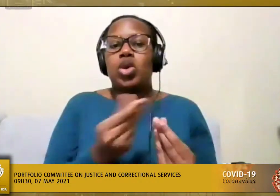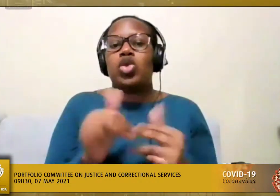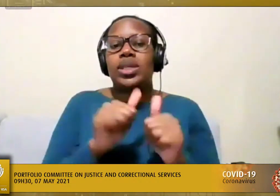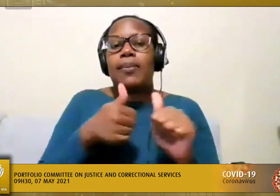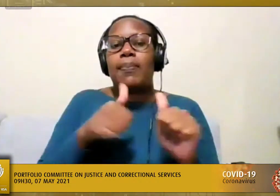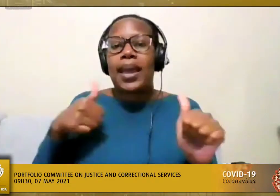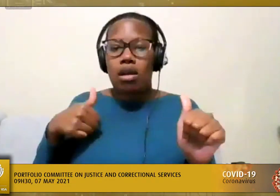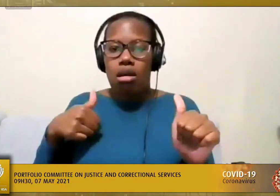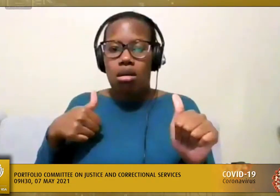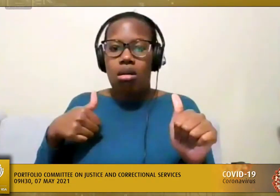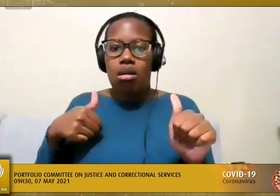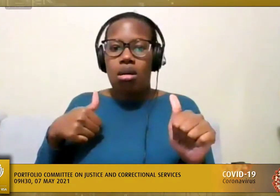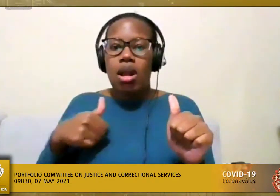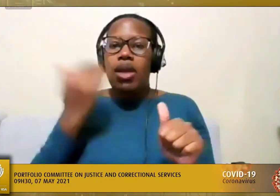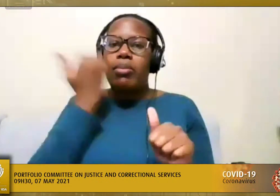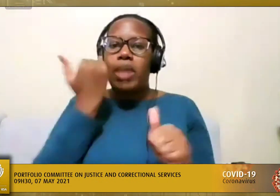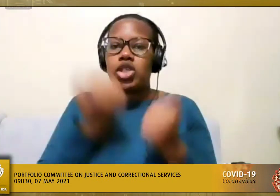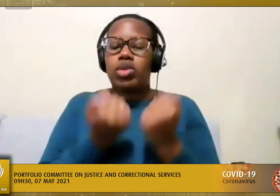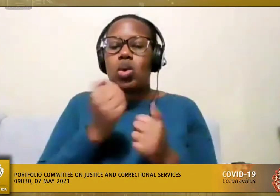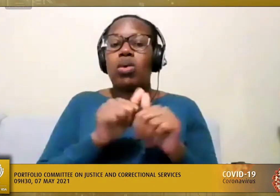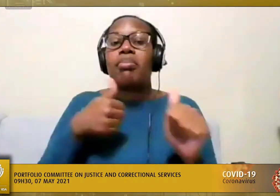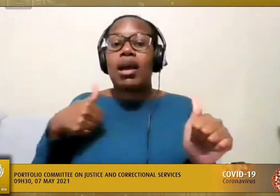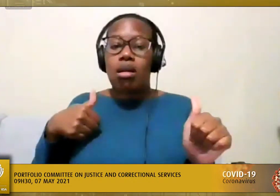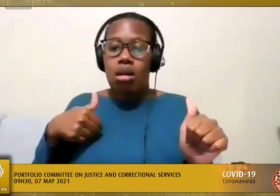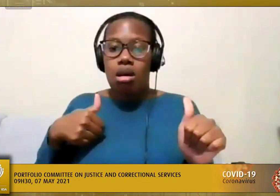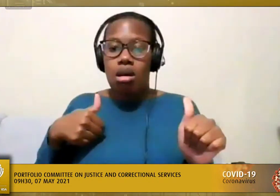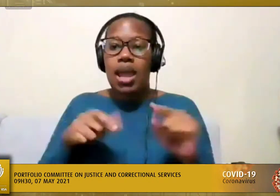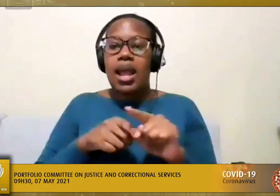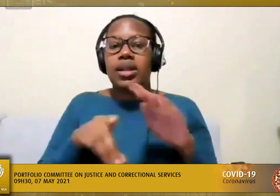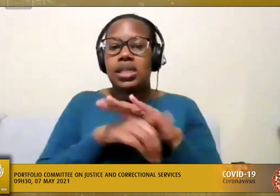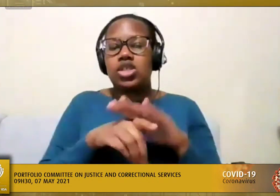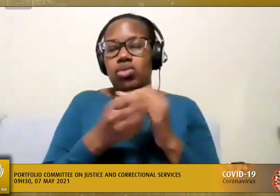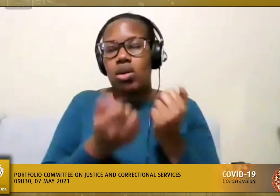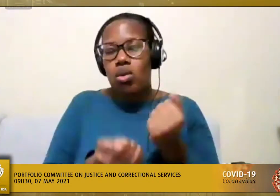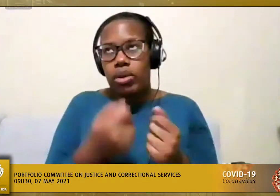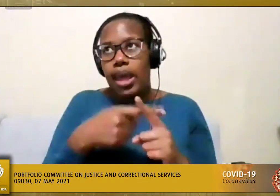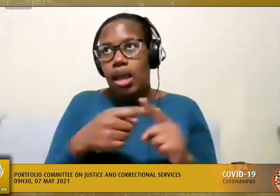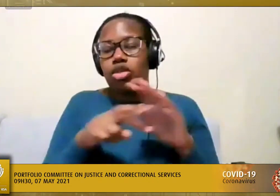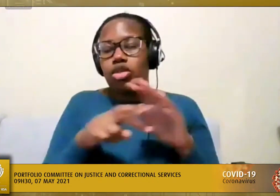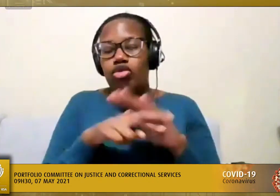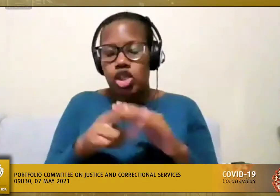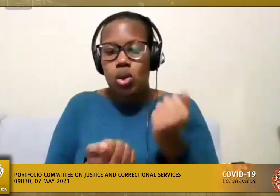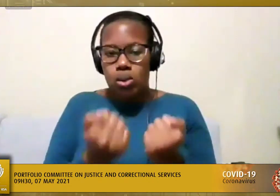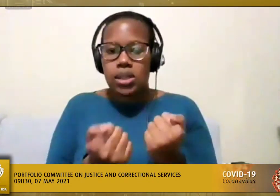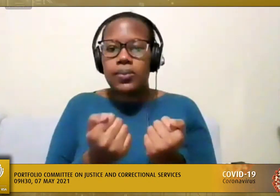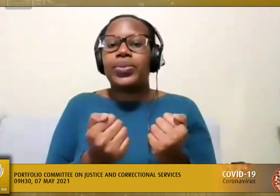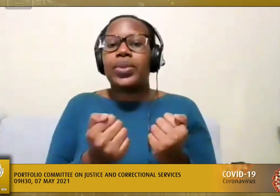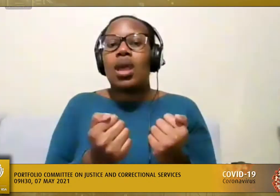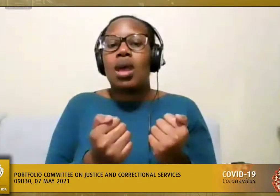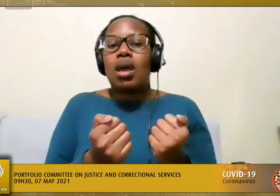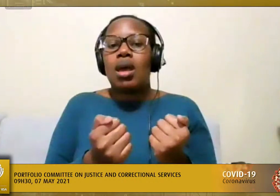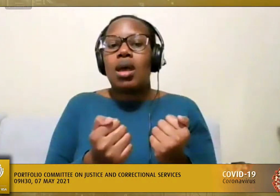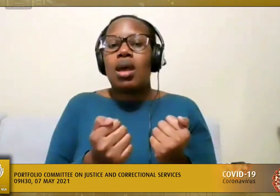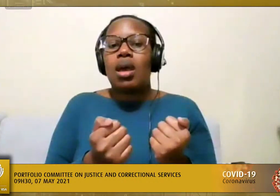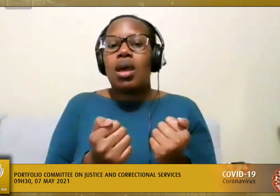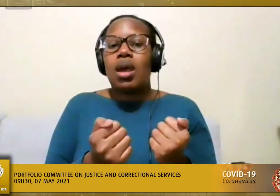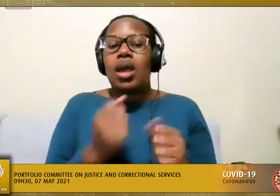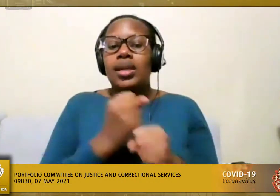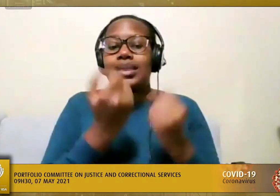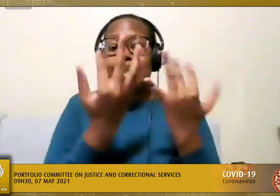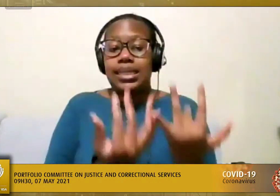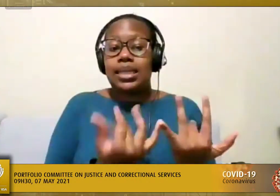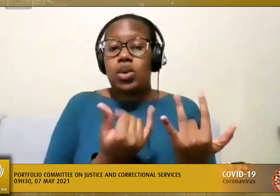in the magistrates courts um the district courts and the regional courts um from the statistics we have